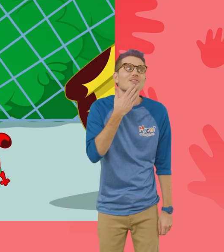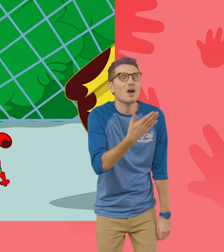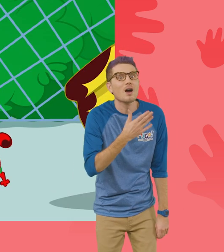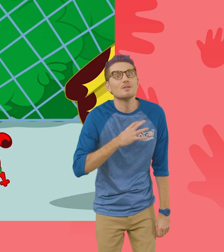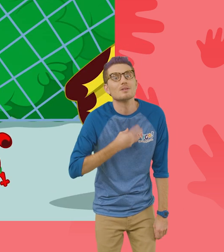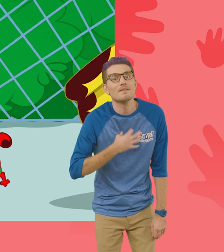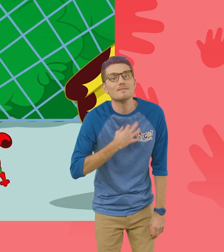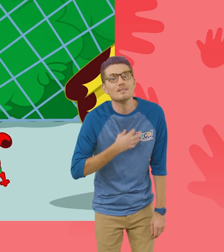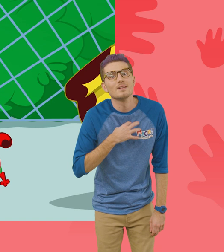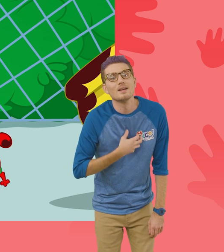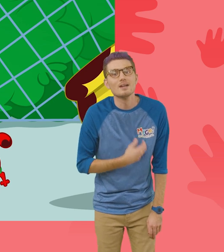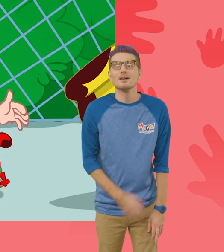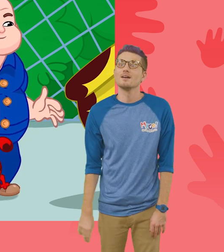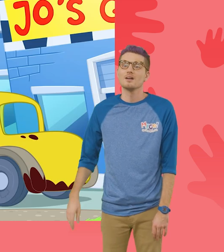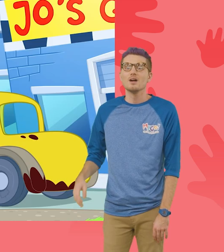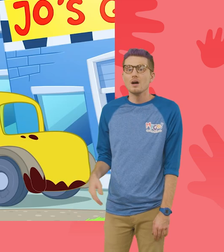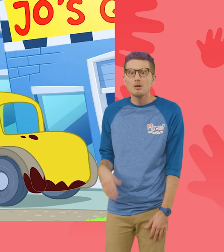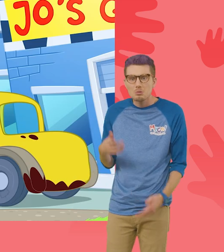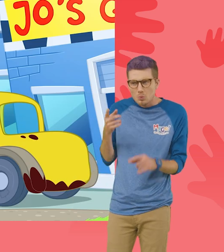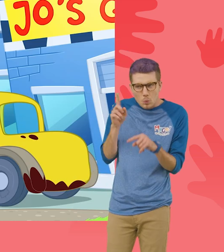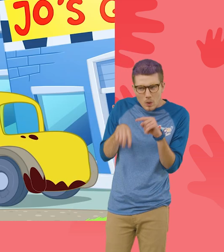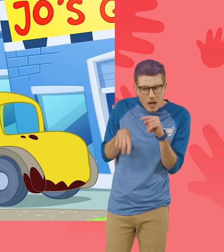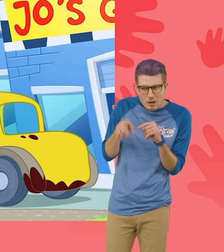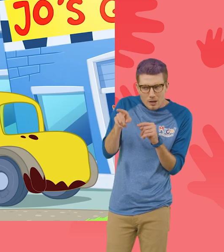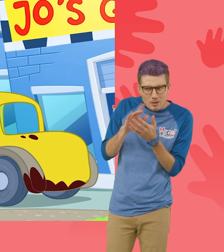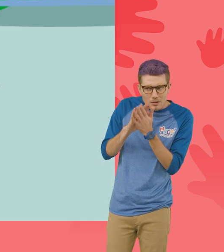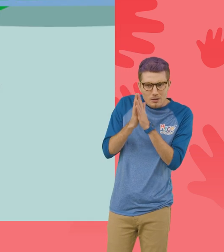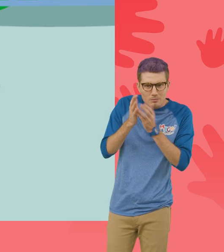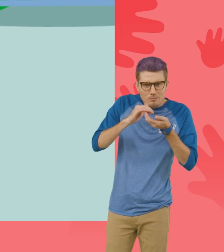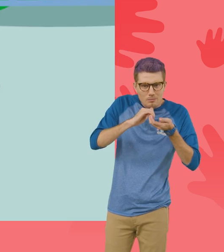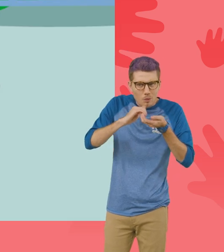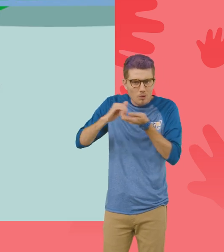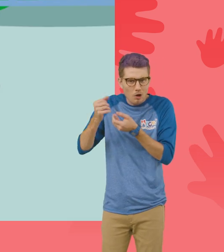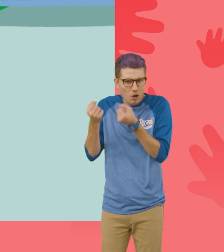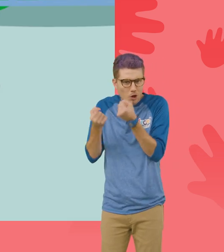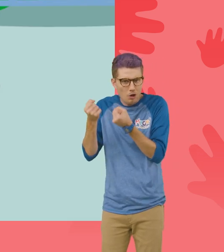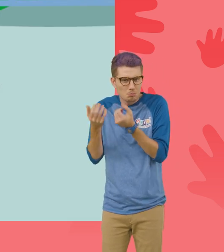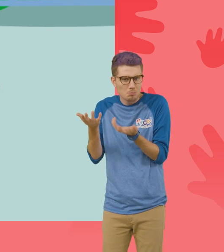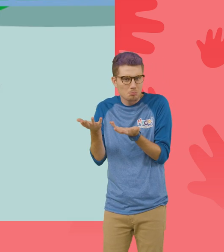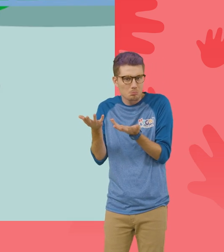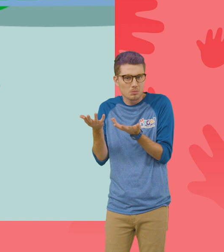Thank you, Morphle. Couldn't you have towed the car?